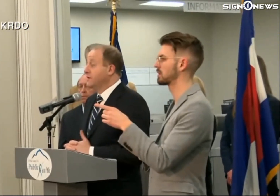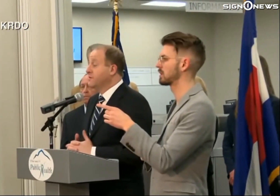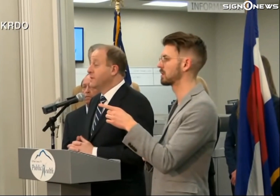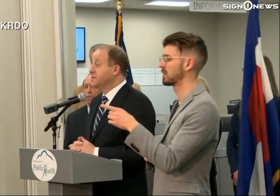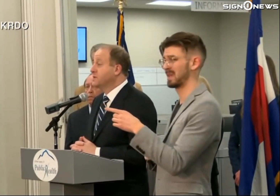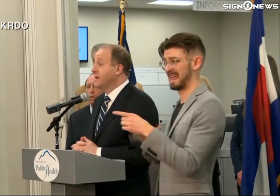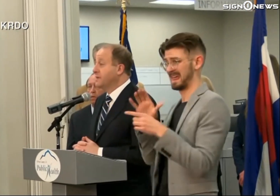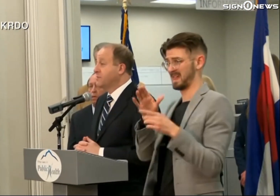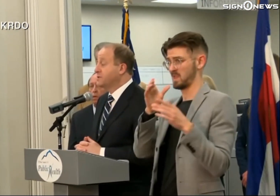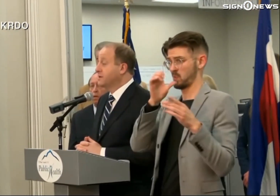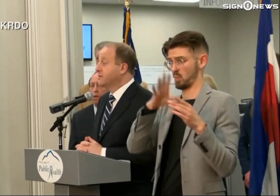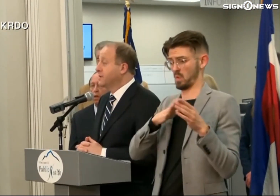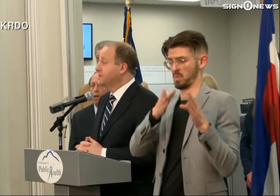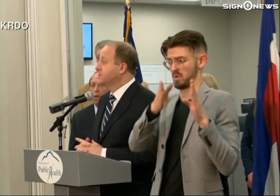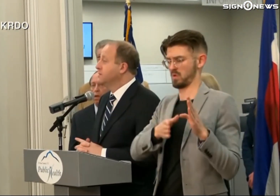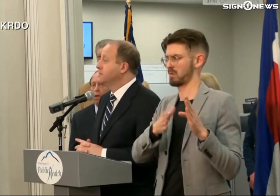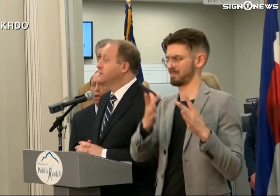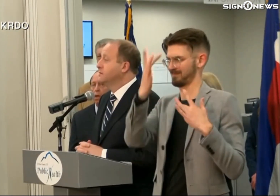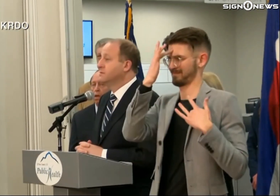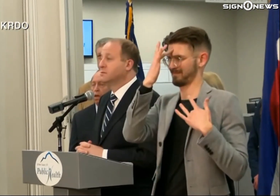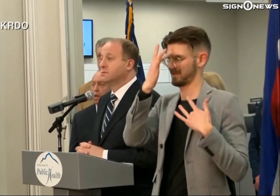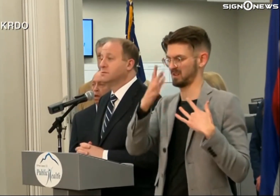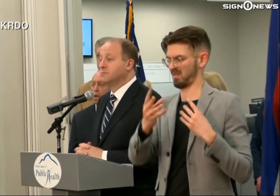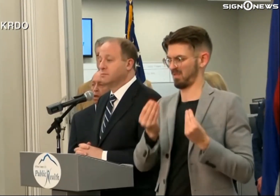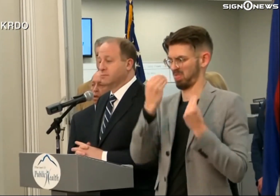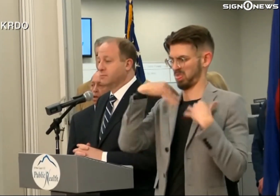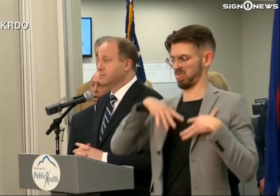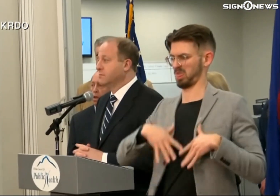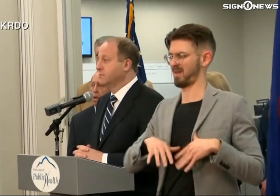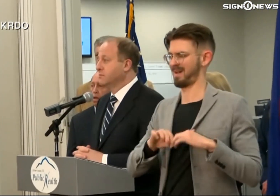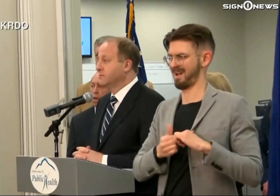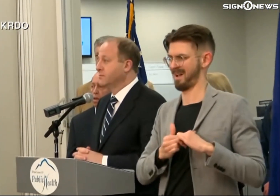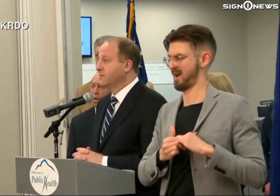We don't have information about that particular patient.